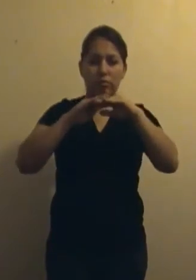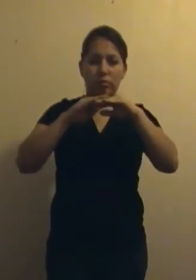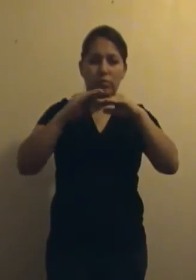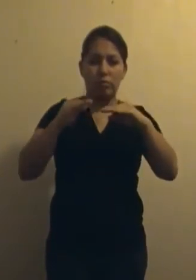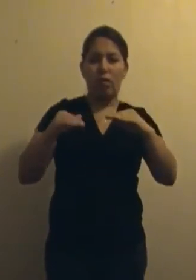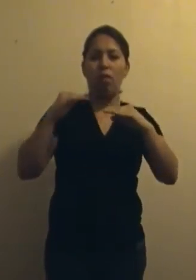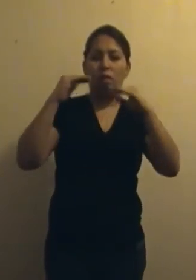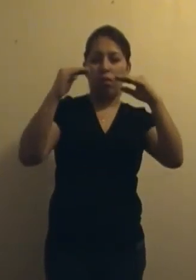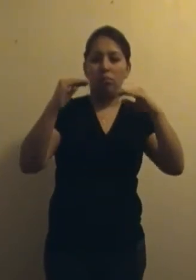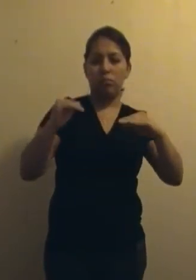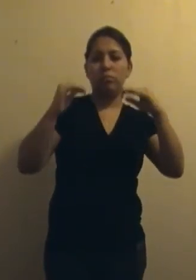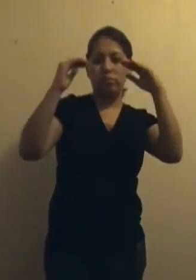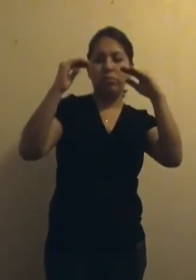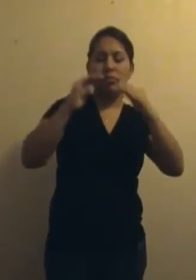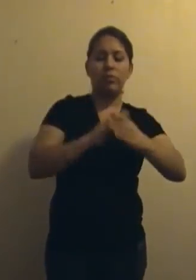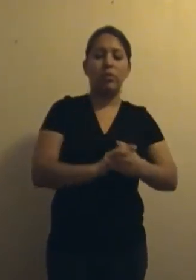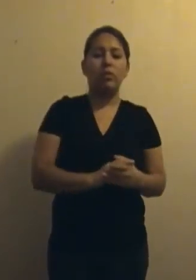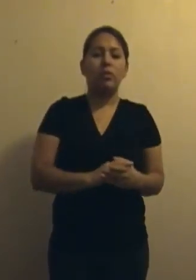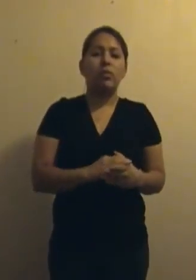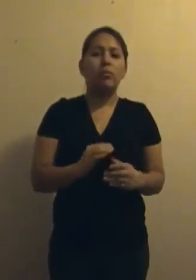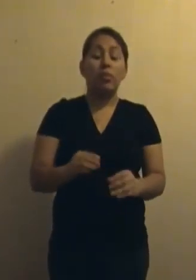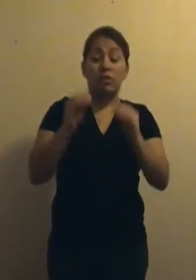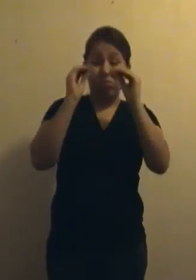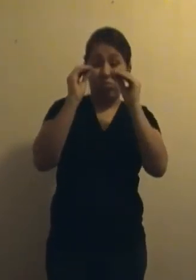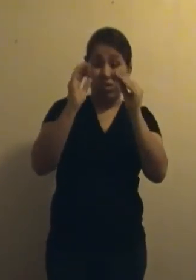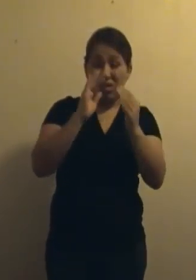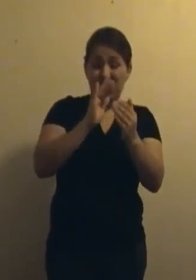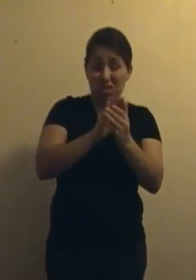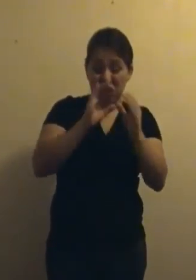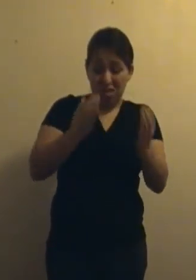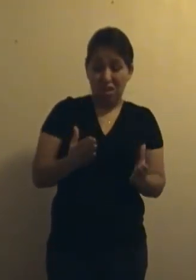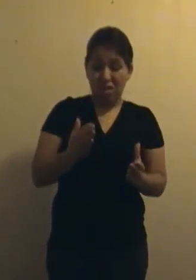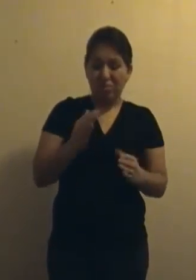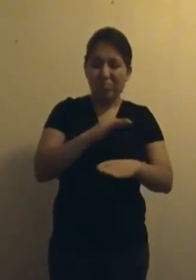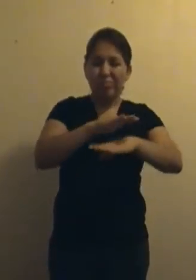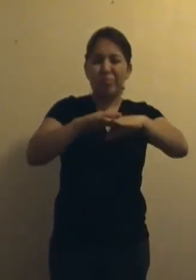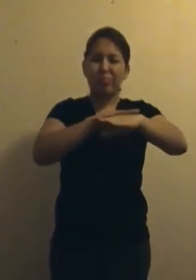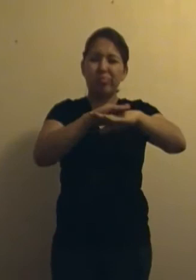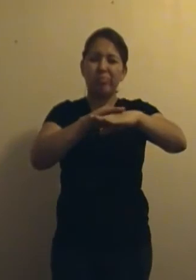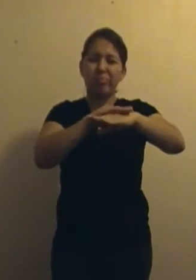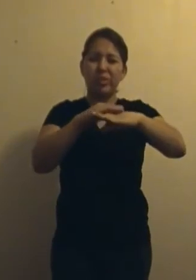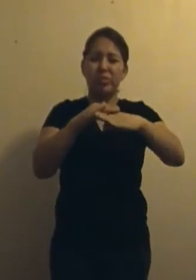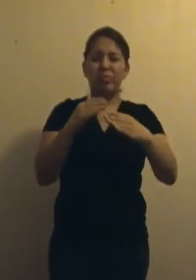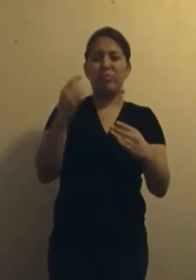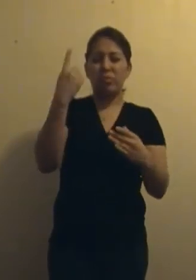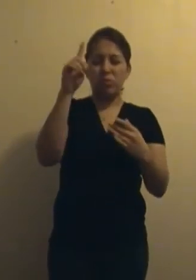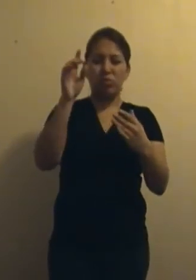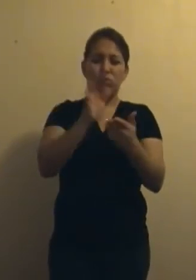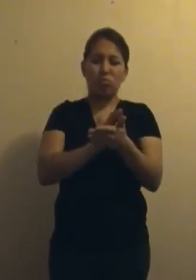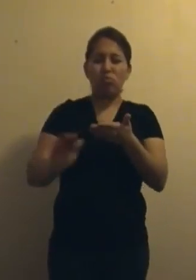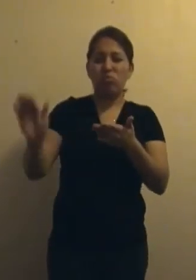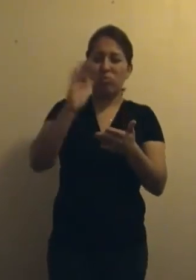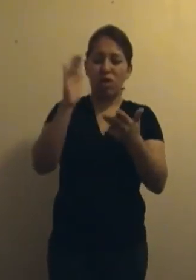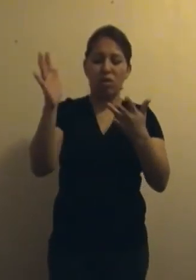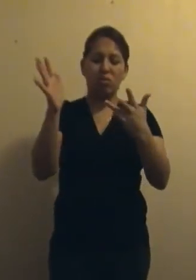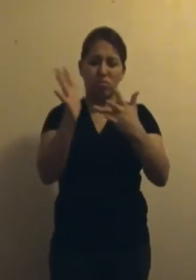I teach a class that is more of a skills-based class, and it's for freshman students in college, and it's a